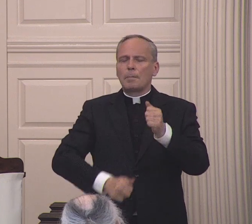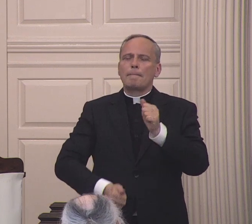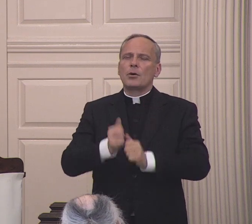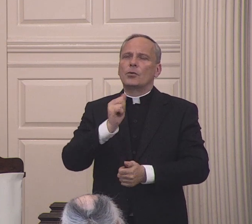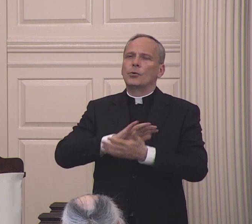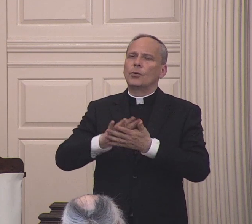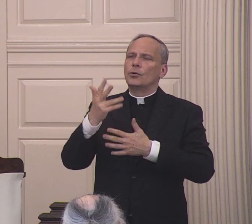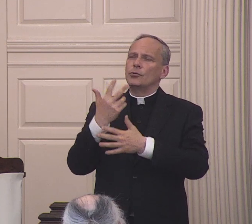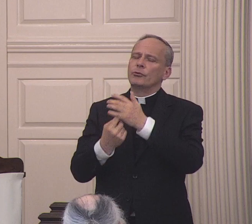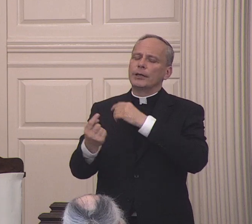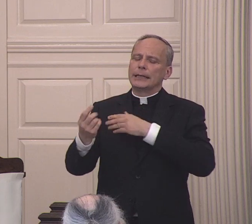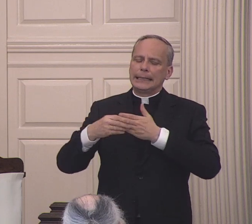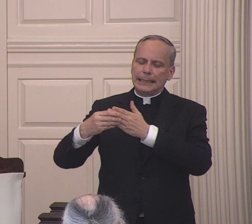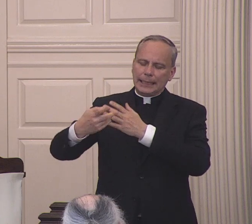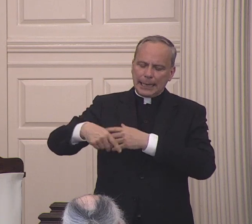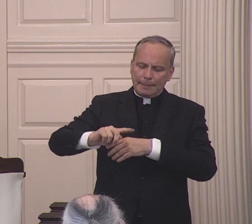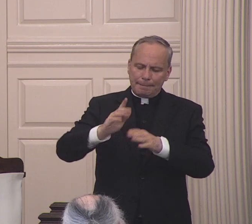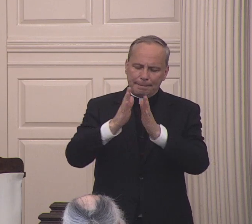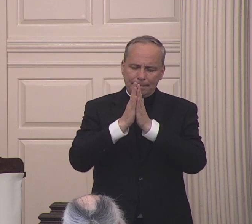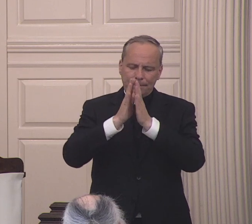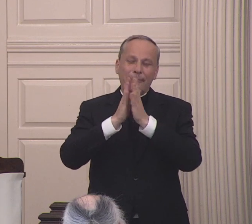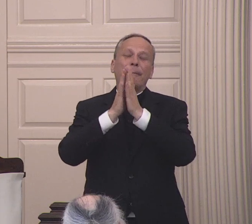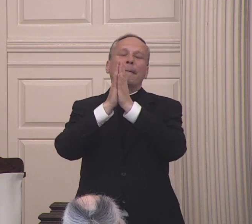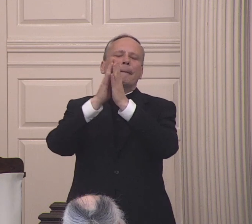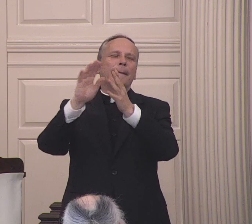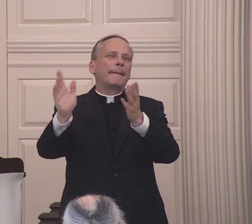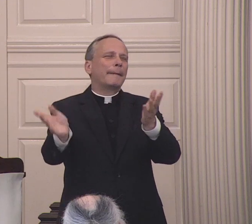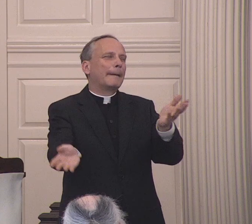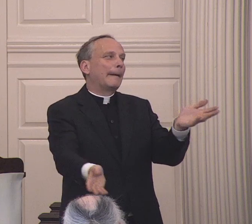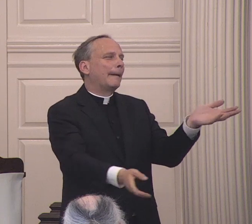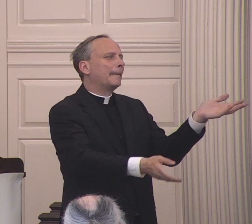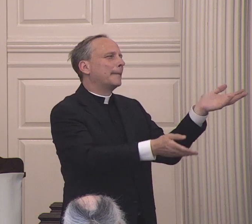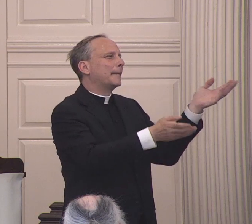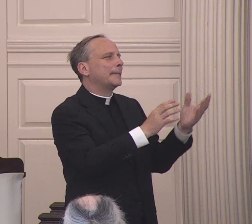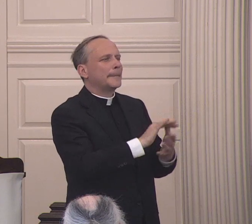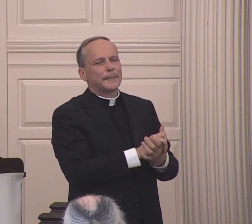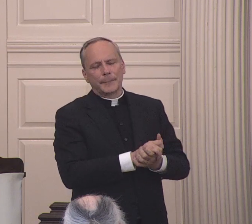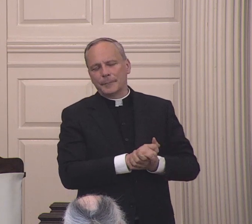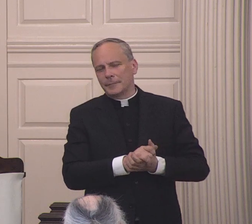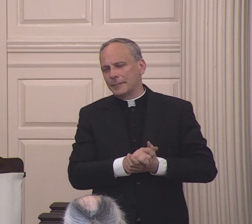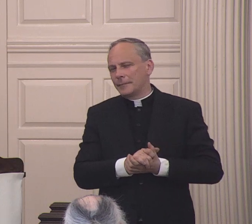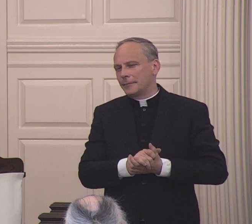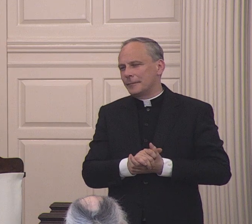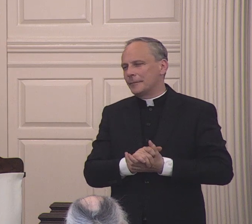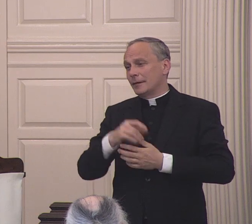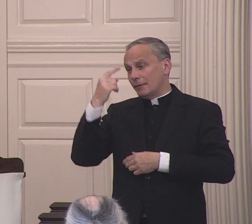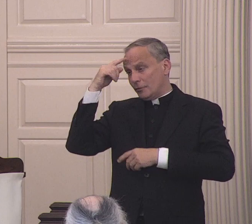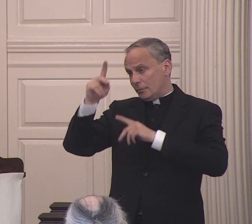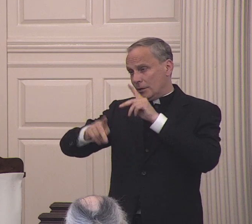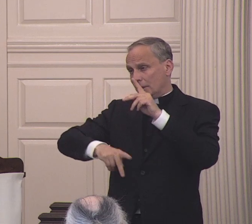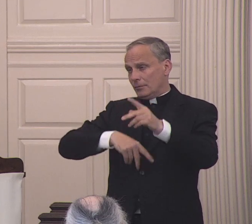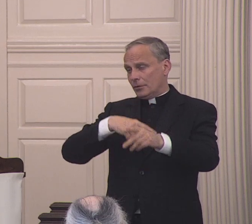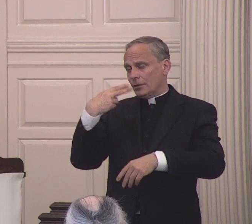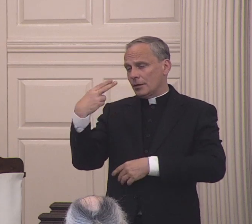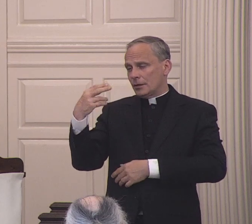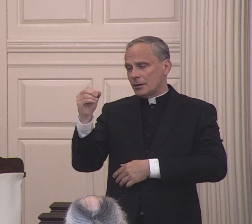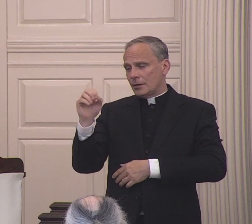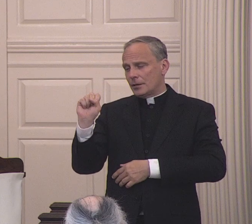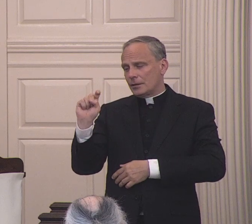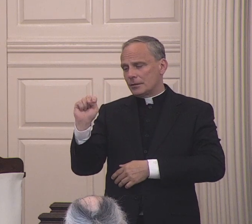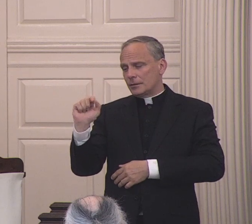Holy Trinity. Pray to the Lord. Lord, hear our prayer. For those being held